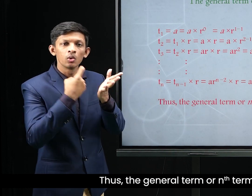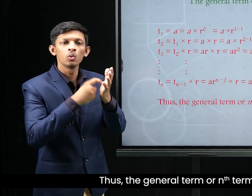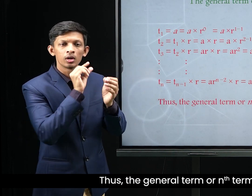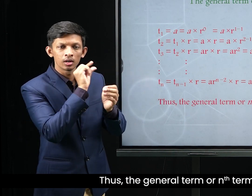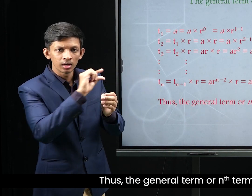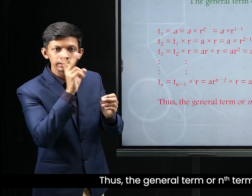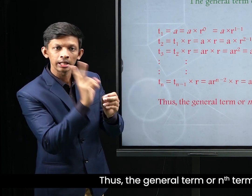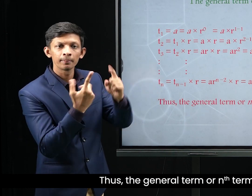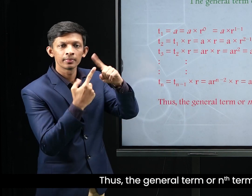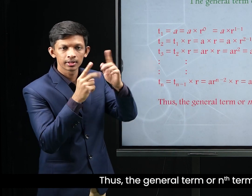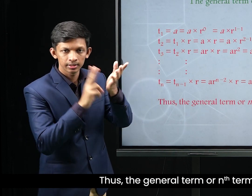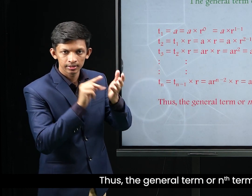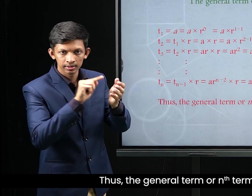to AR power n minus 1.